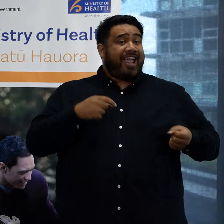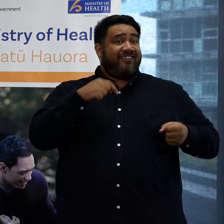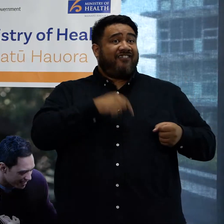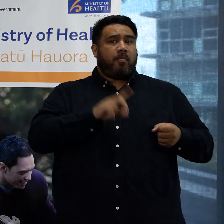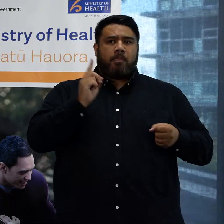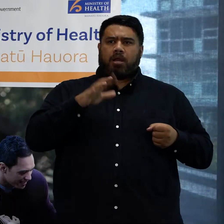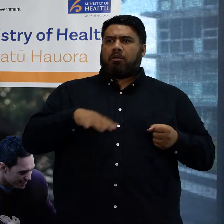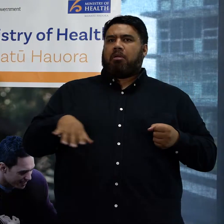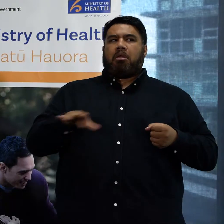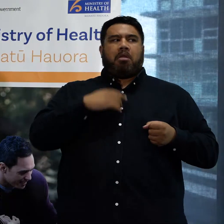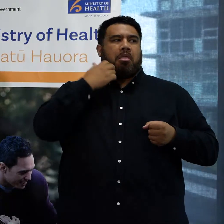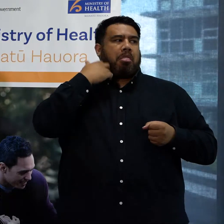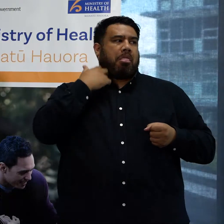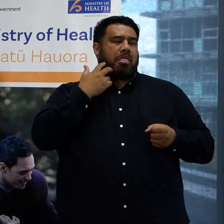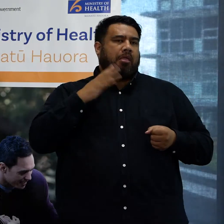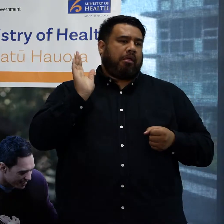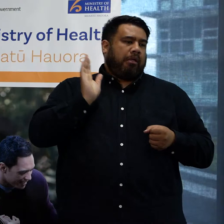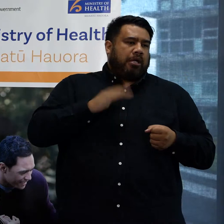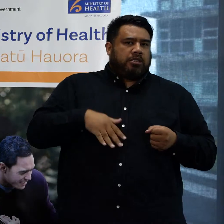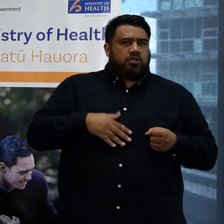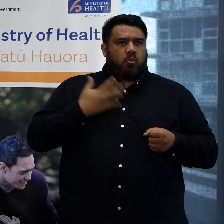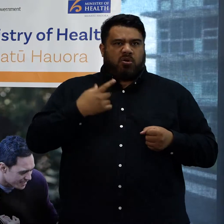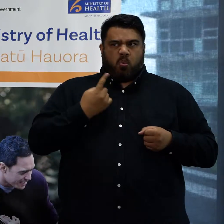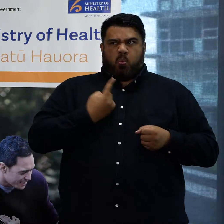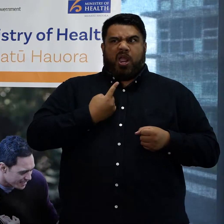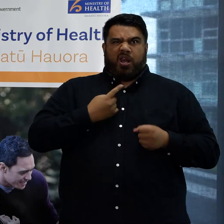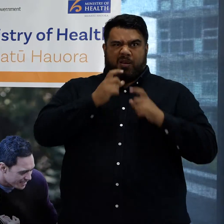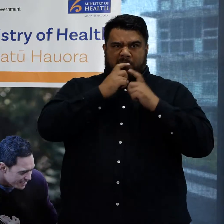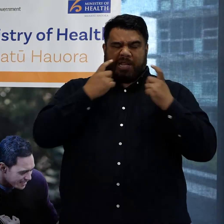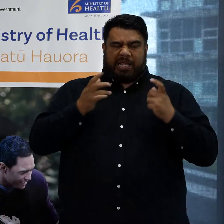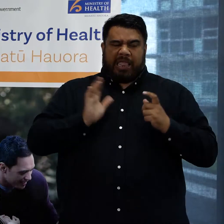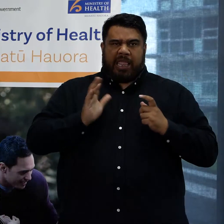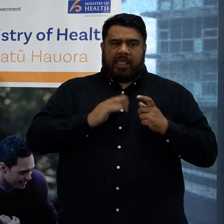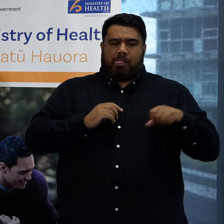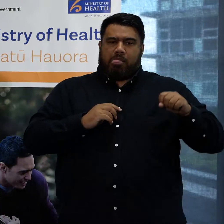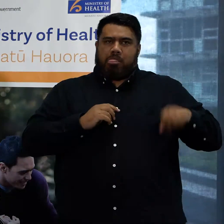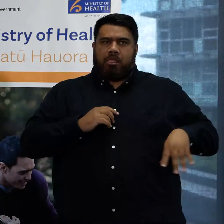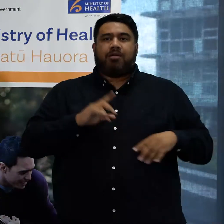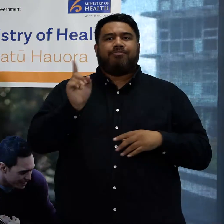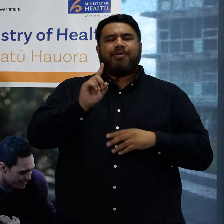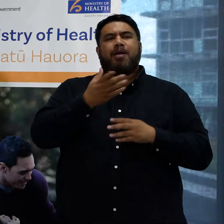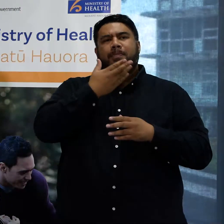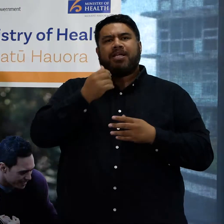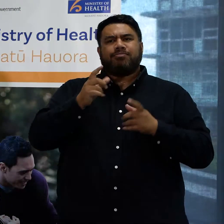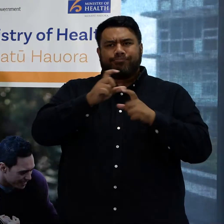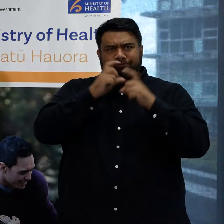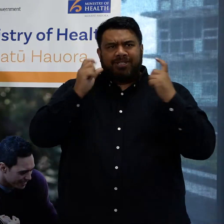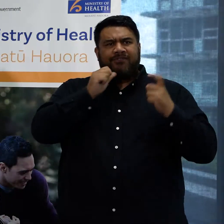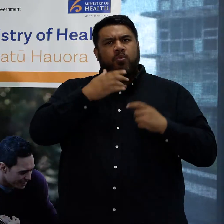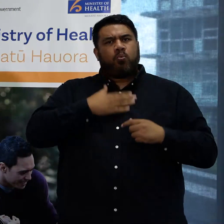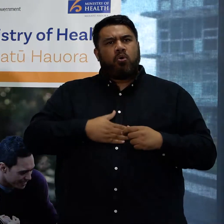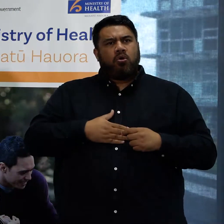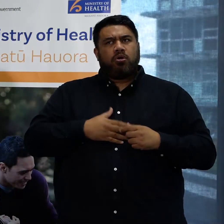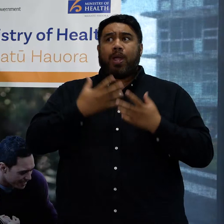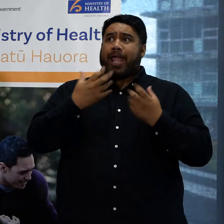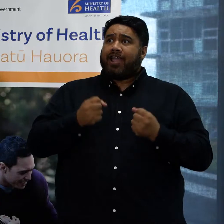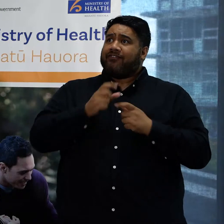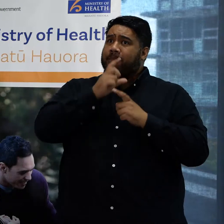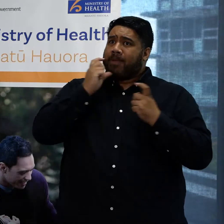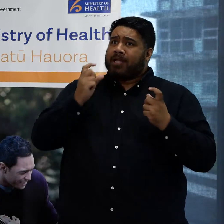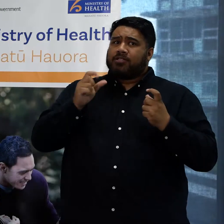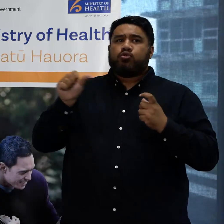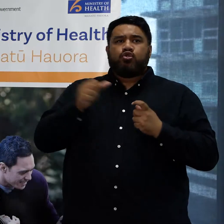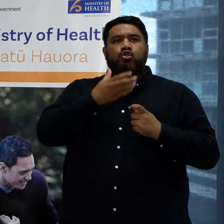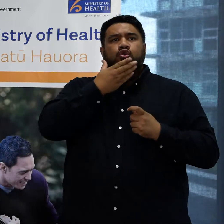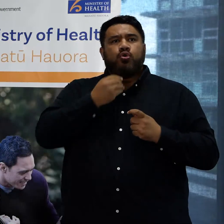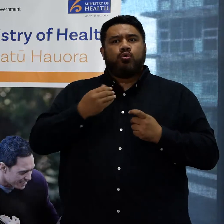felt embarrassed because they were likely to be the only person to do so on the flight. Please, we've all got masks. We were using them, all of